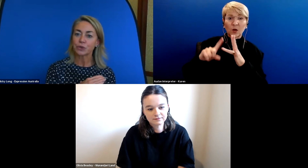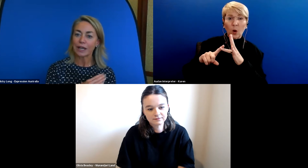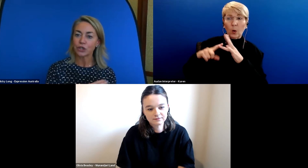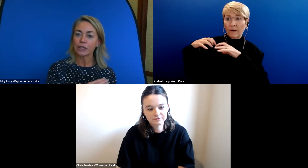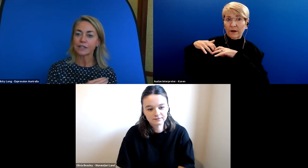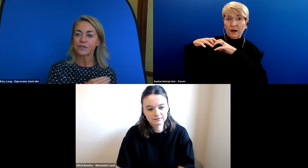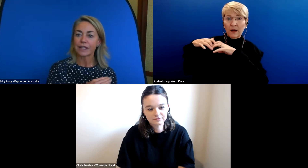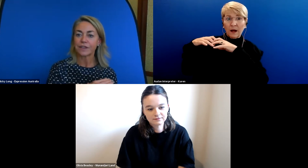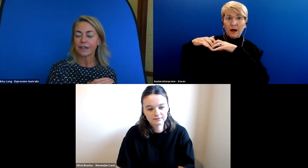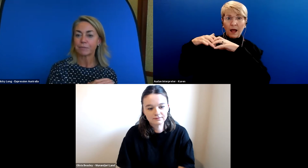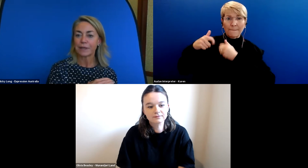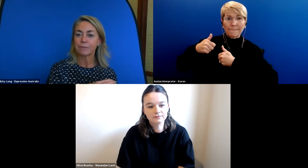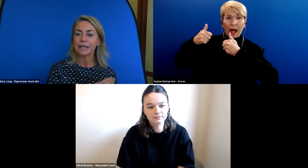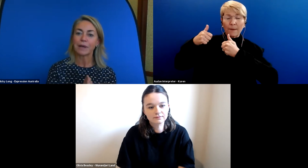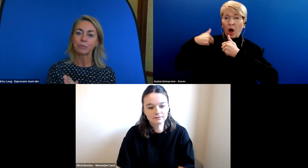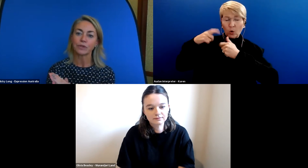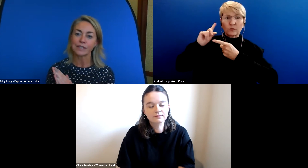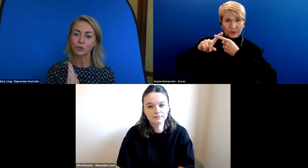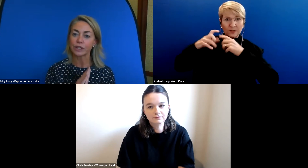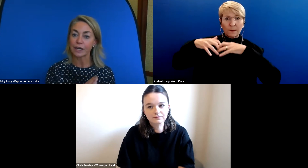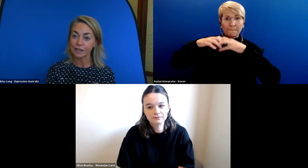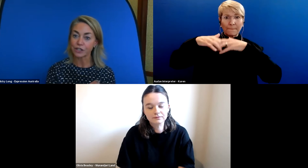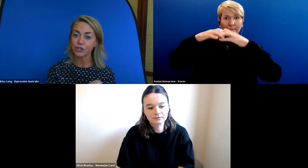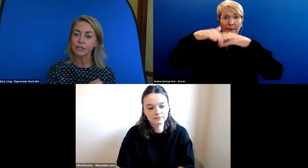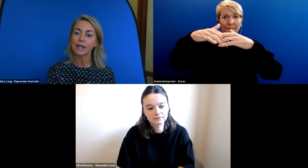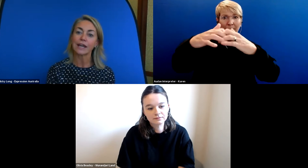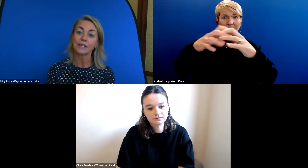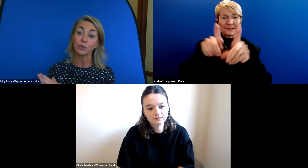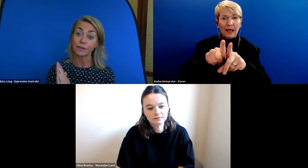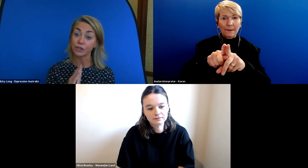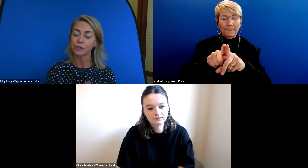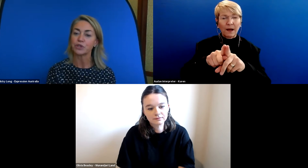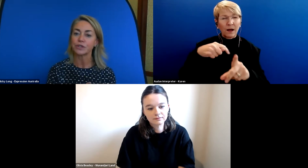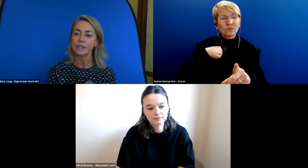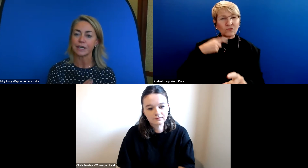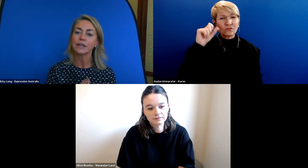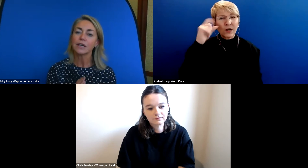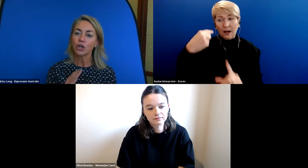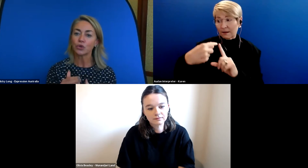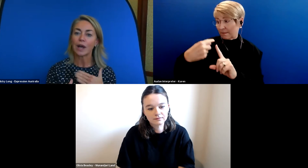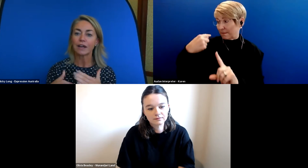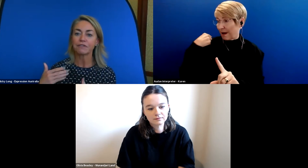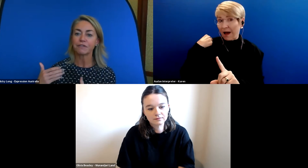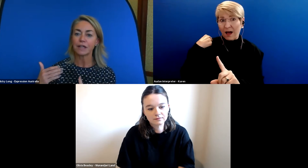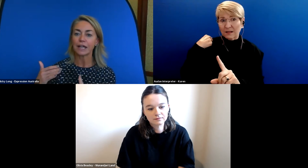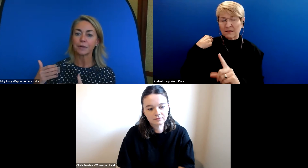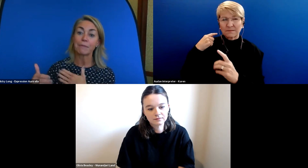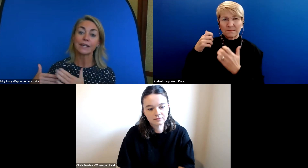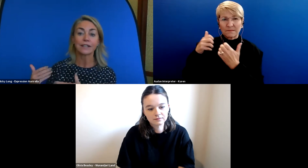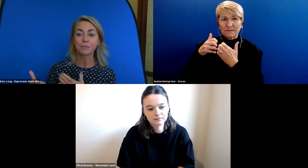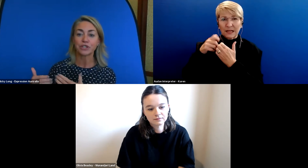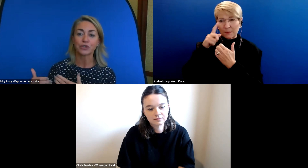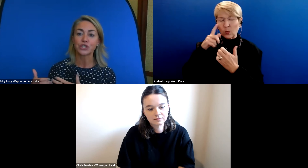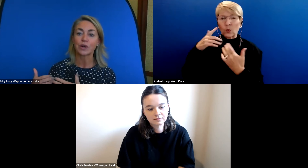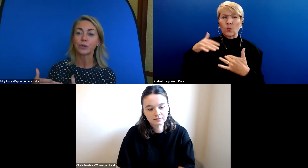want to acknowledge that there have been many people in this organisation and within the community who have